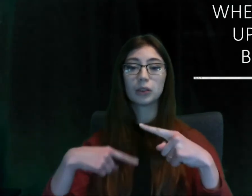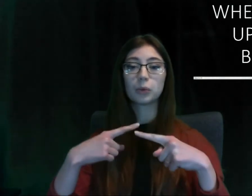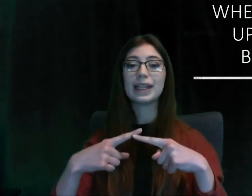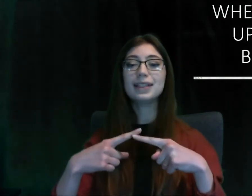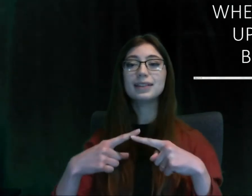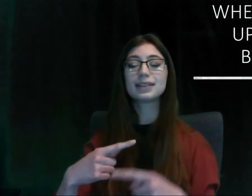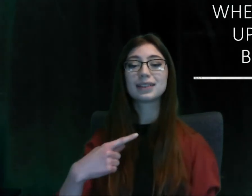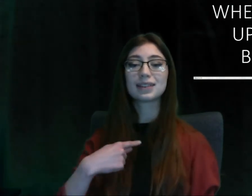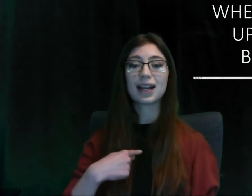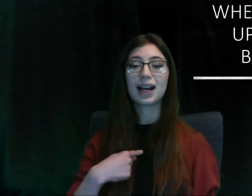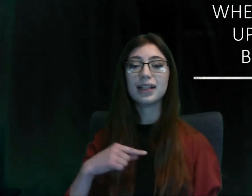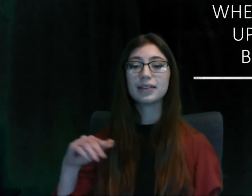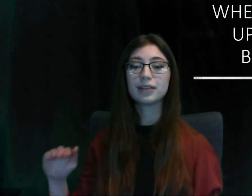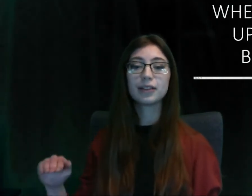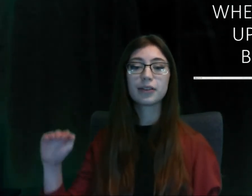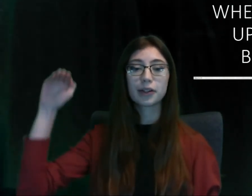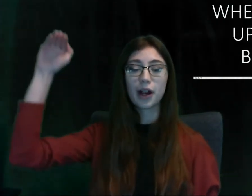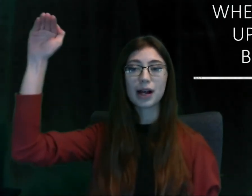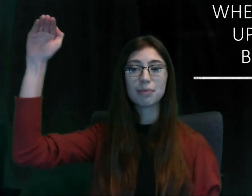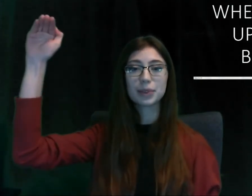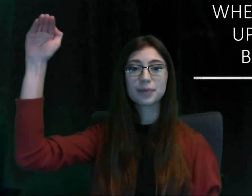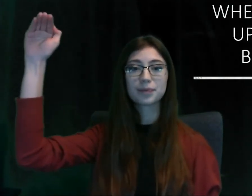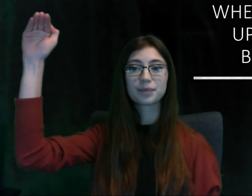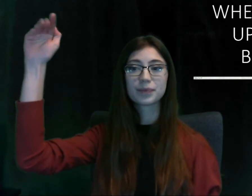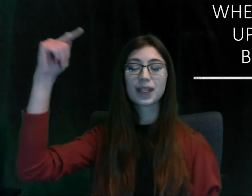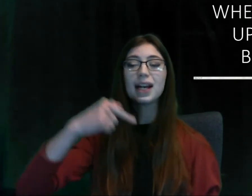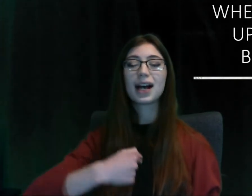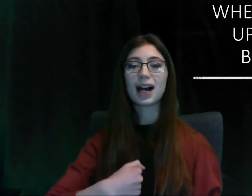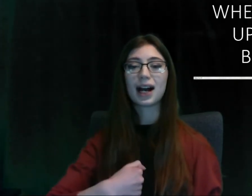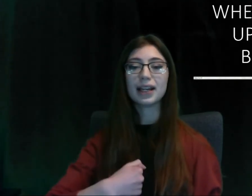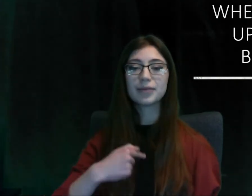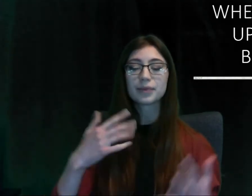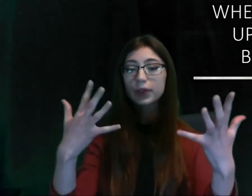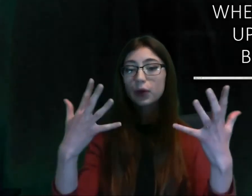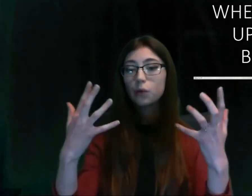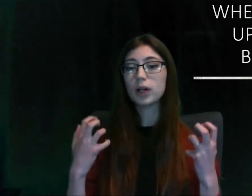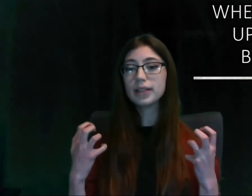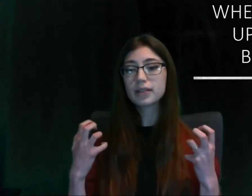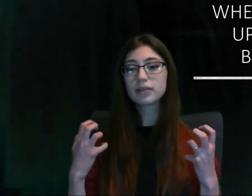When I grow up, I want,